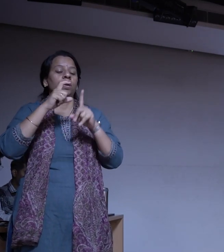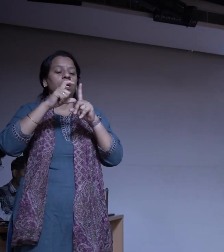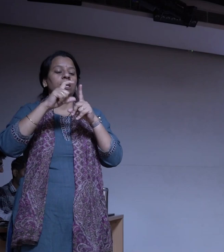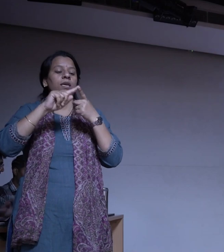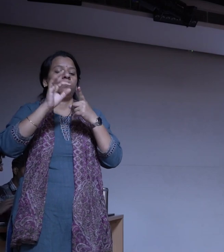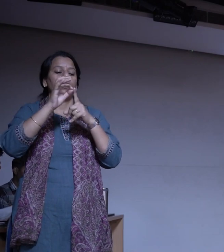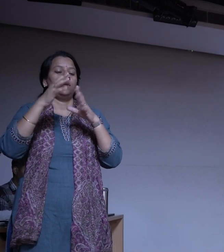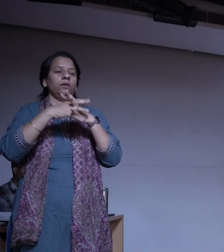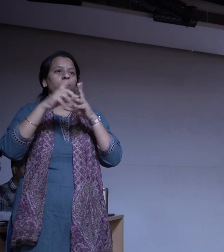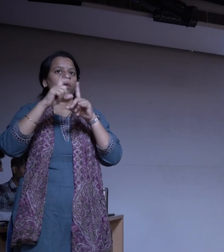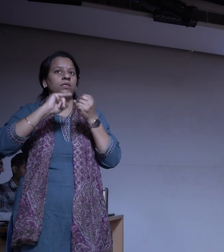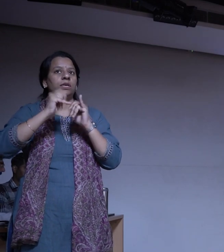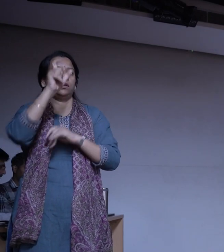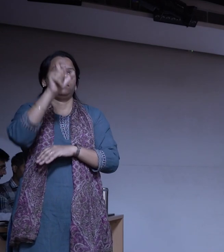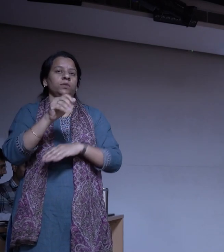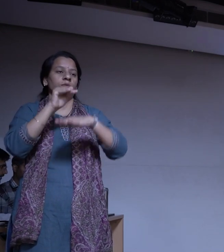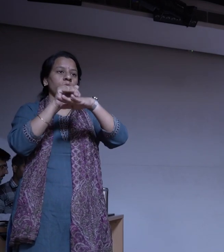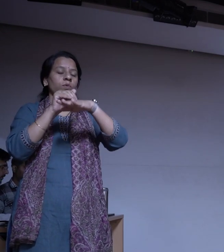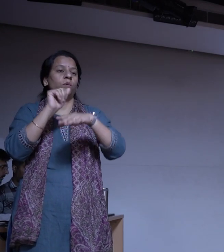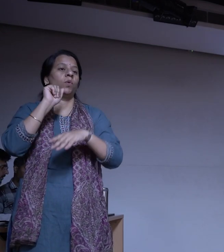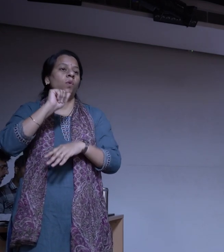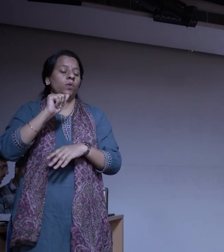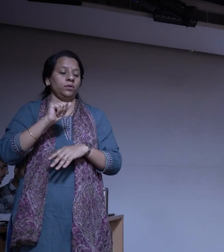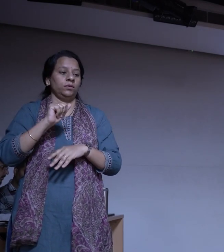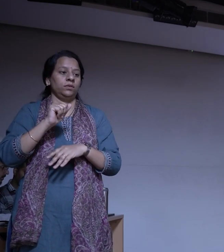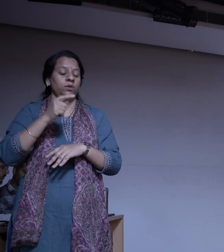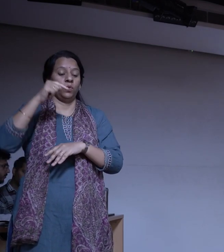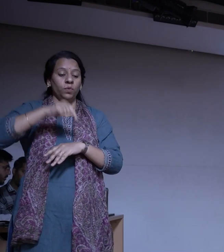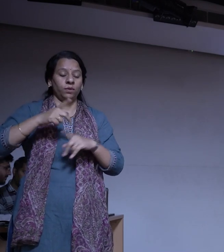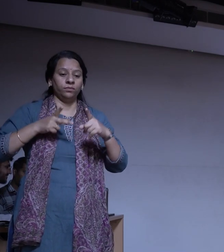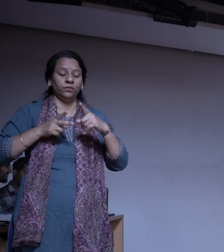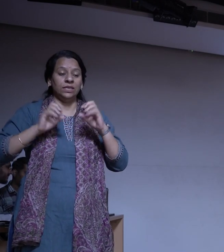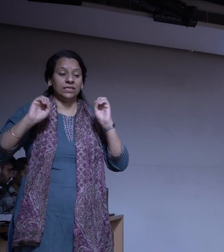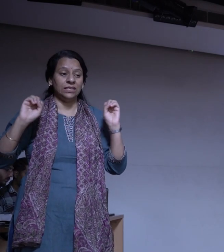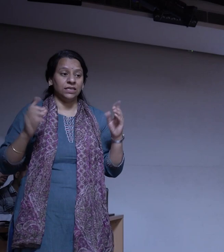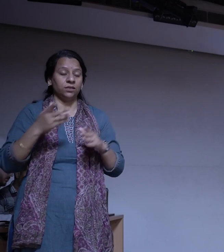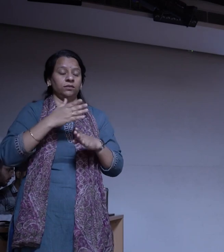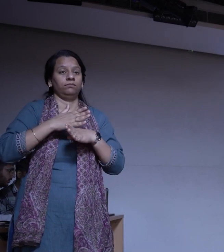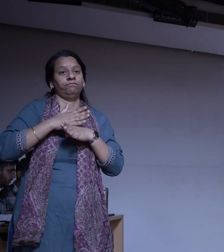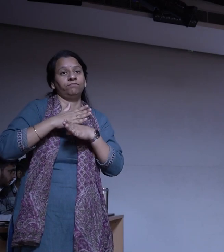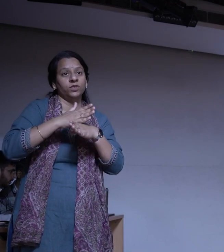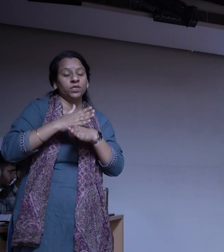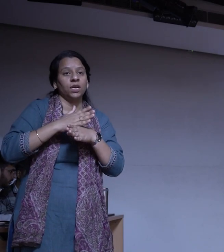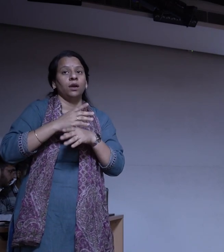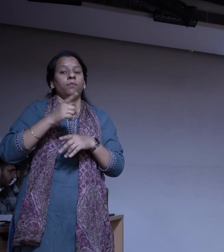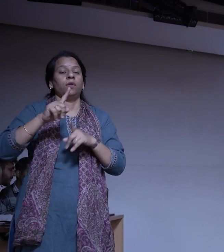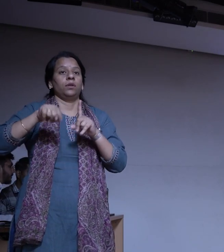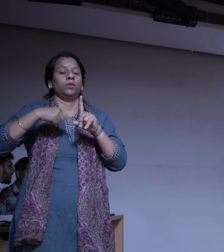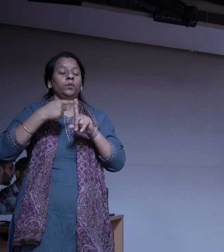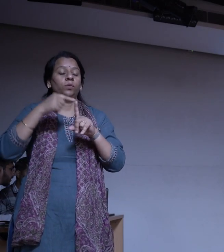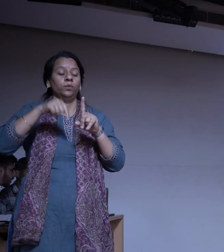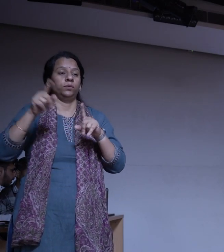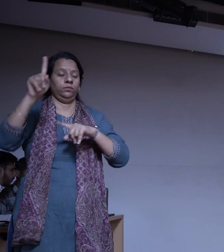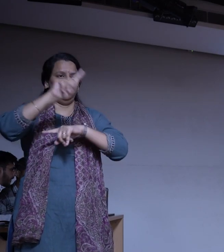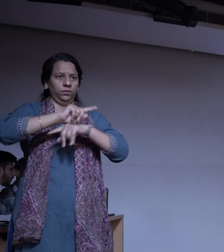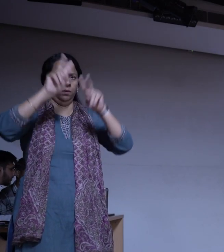secretary sir s Raj garal G to share the opening remark for today's event and further Enlighten us about today's theme